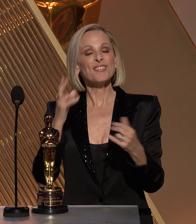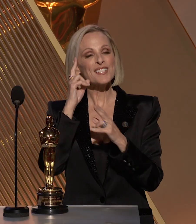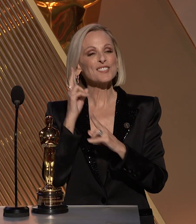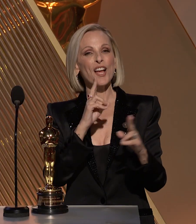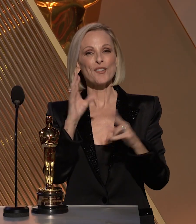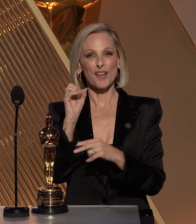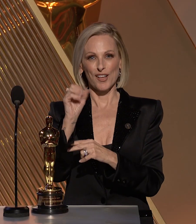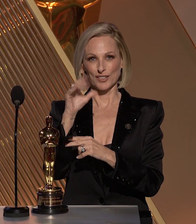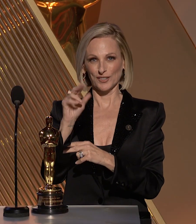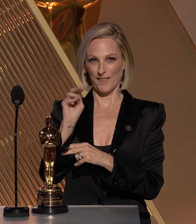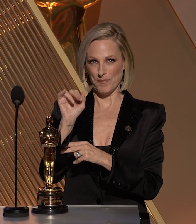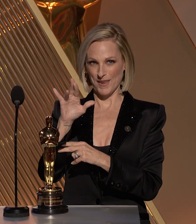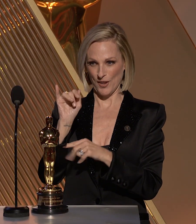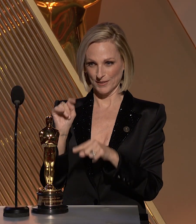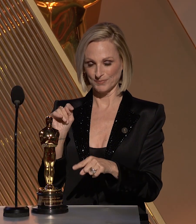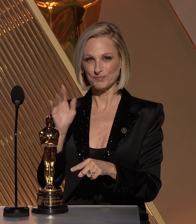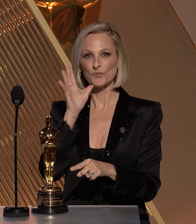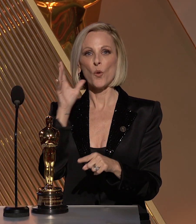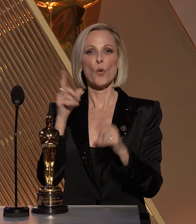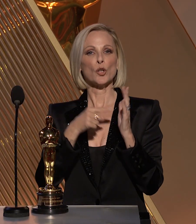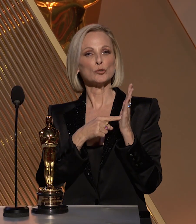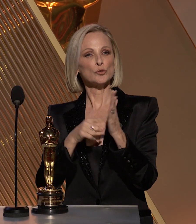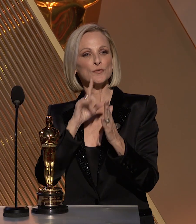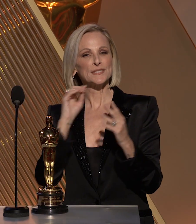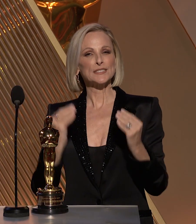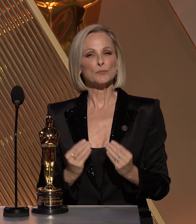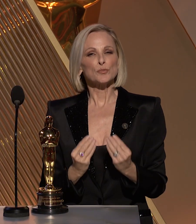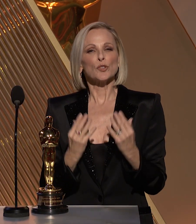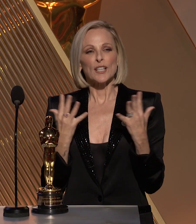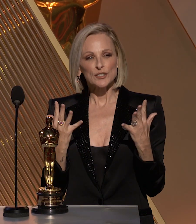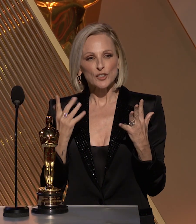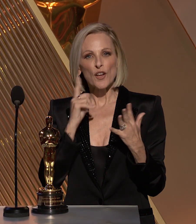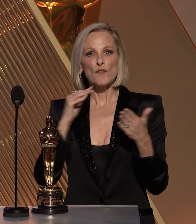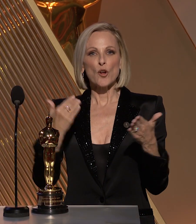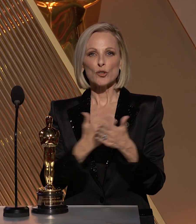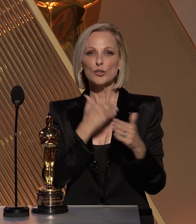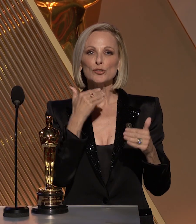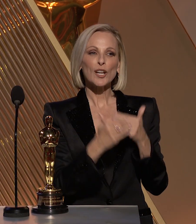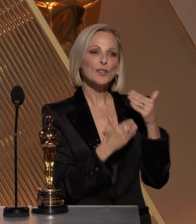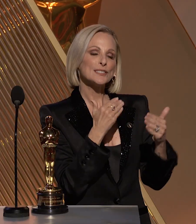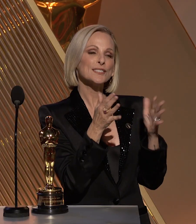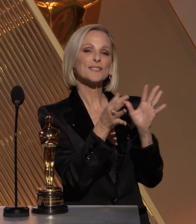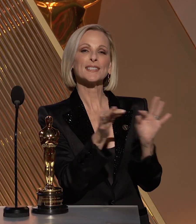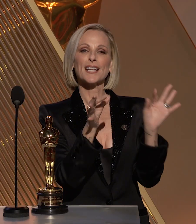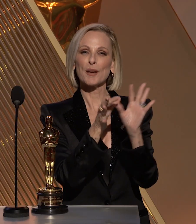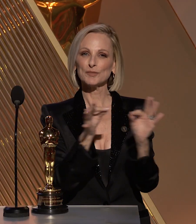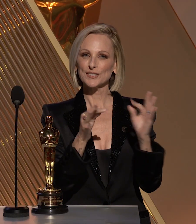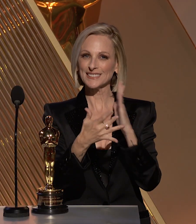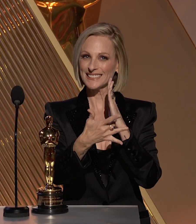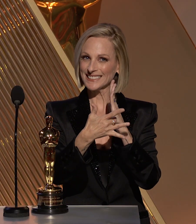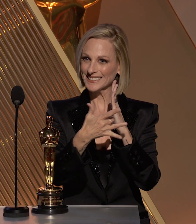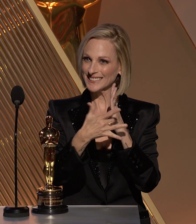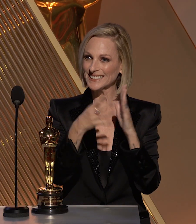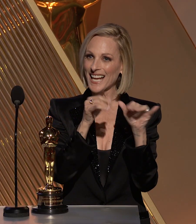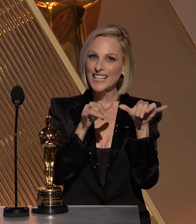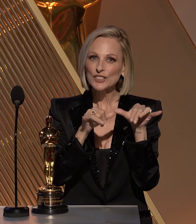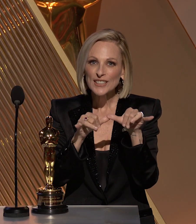This honorary Oscar of Merit will serve as an inspiration for a new generation of captioning technicians